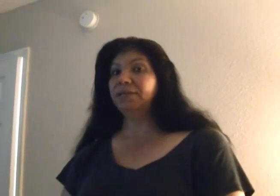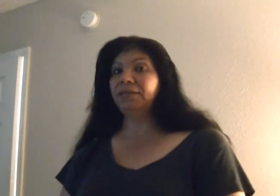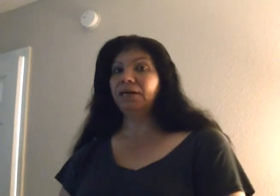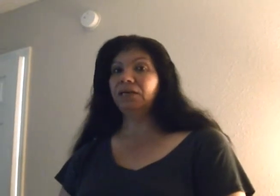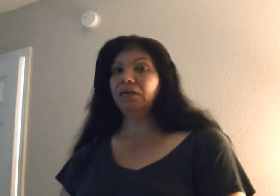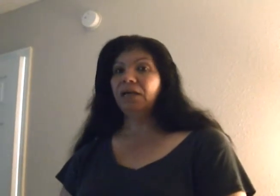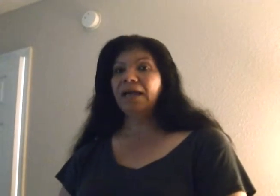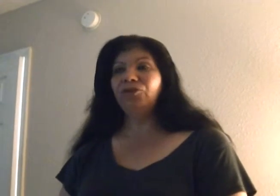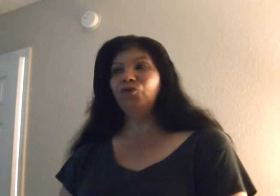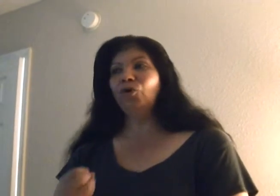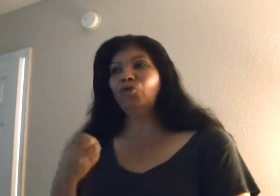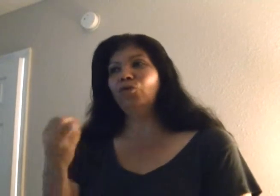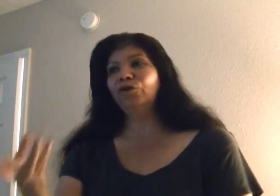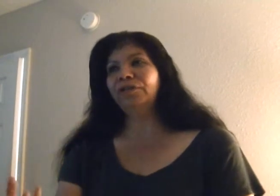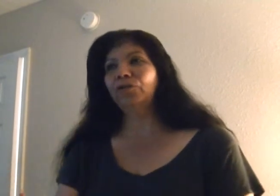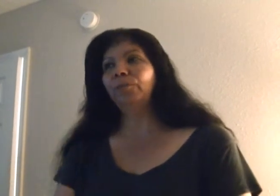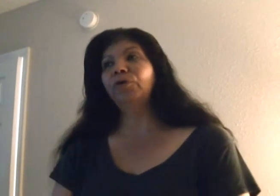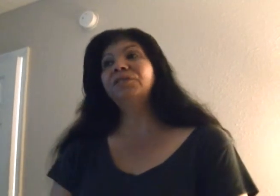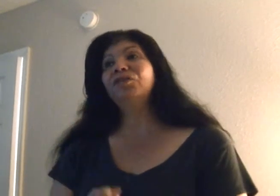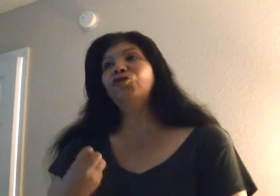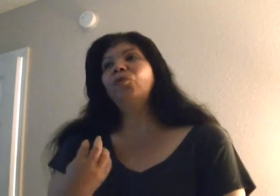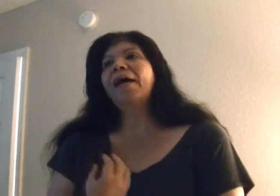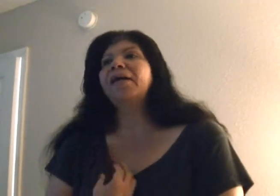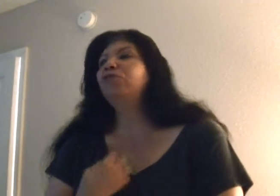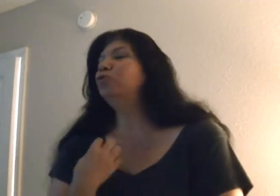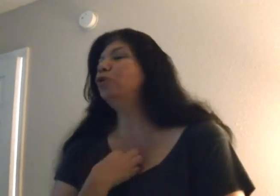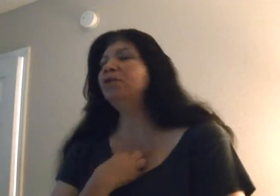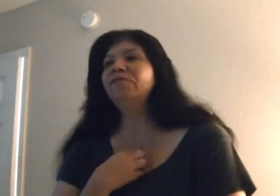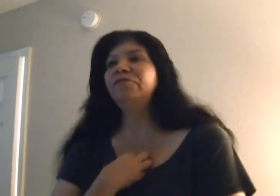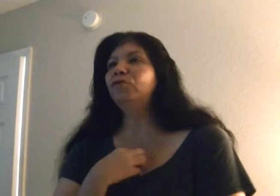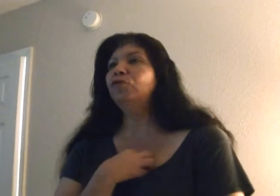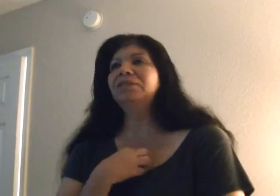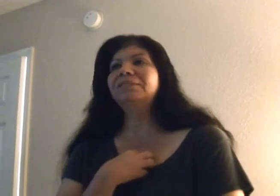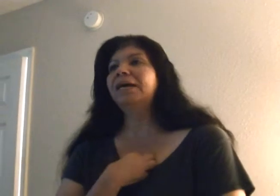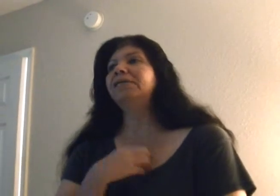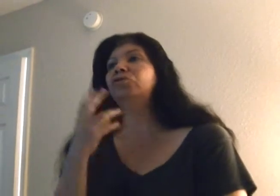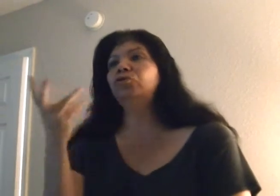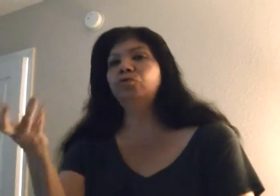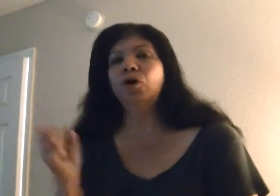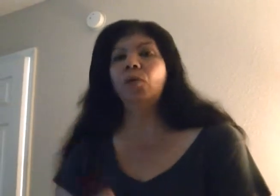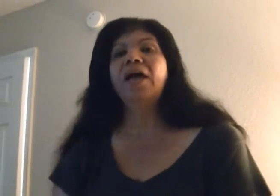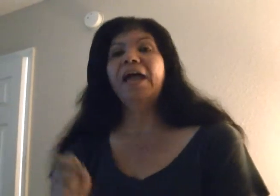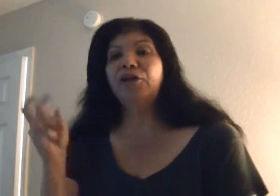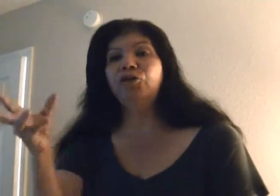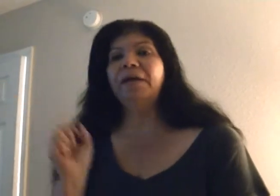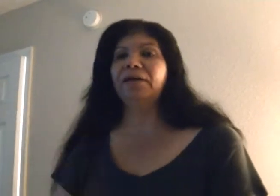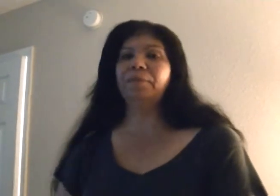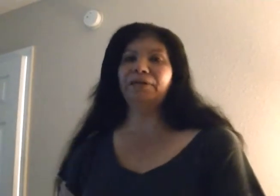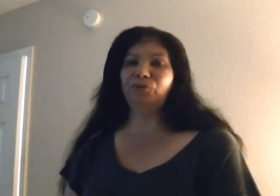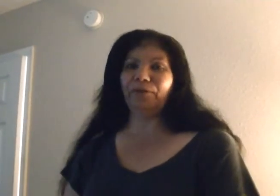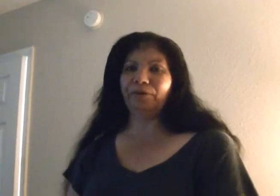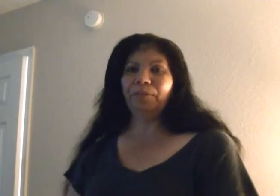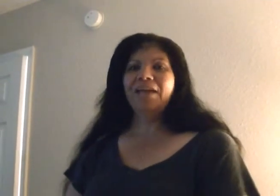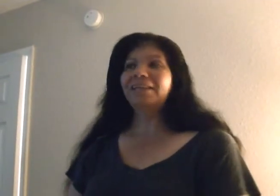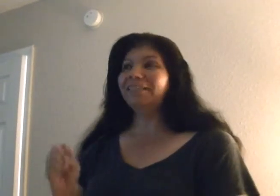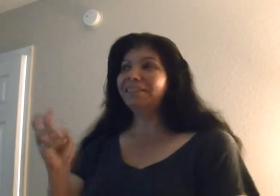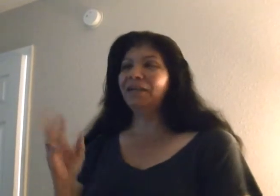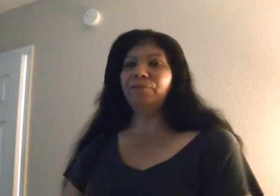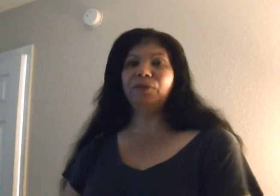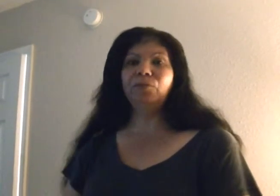that. And you know you hurt the other person, and you don't even feel good inside until you go and you make amends with them. Uh-huh. That's the same thing with the